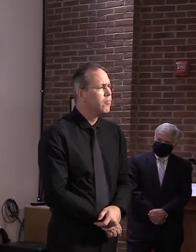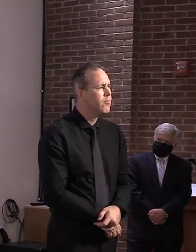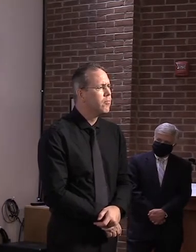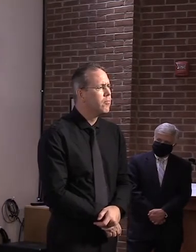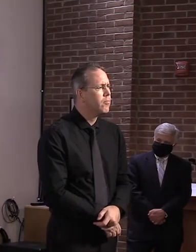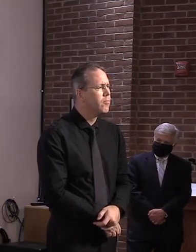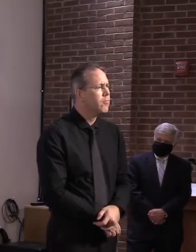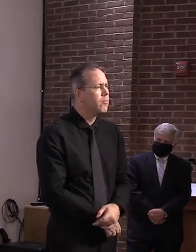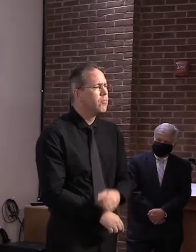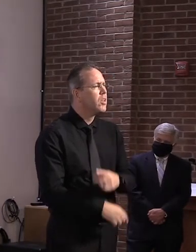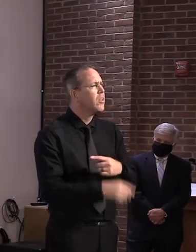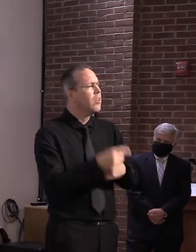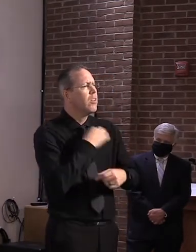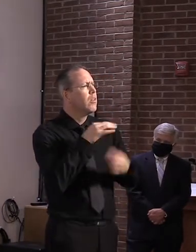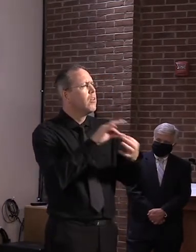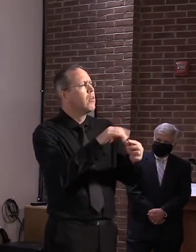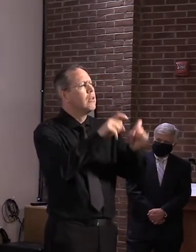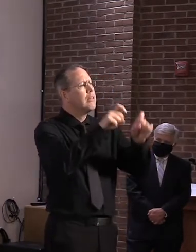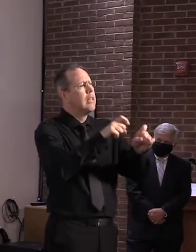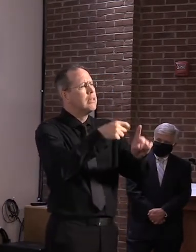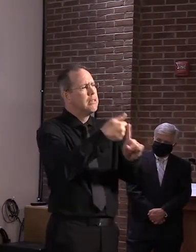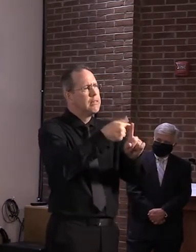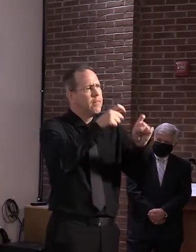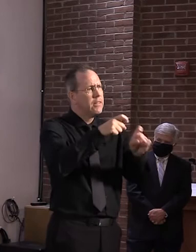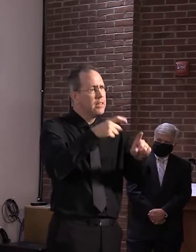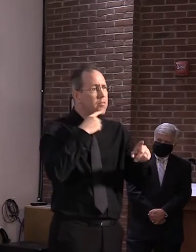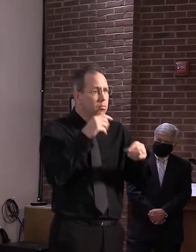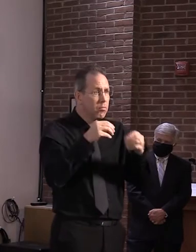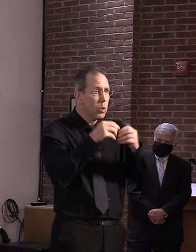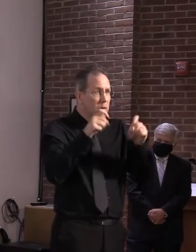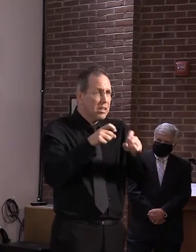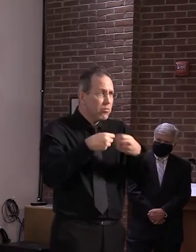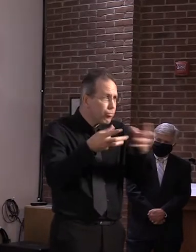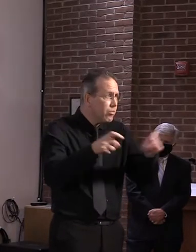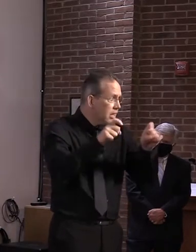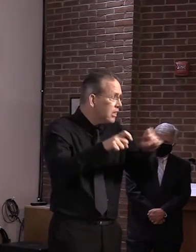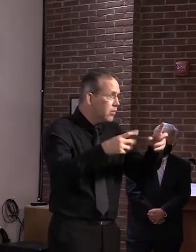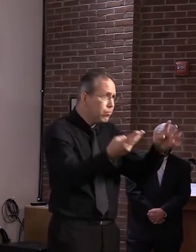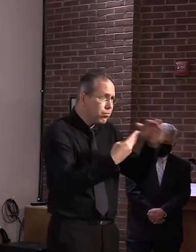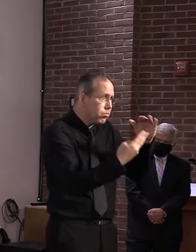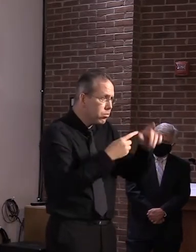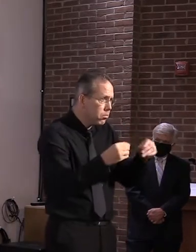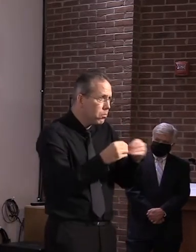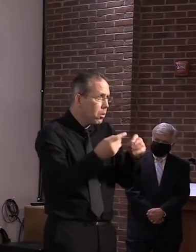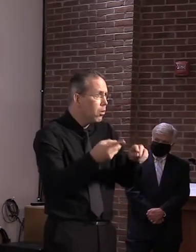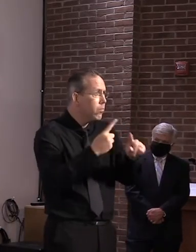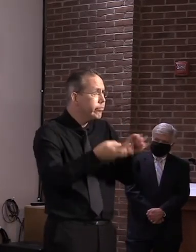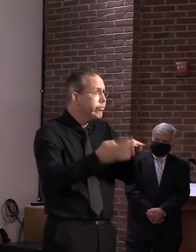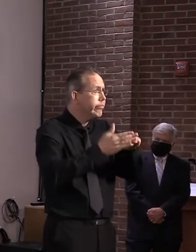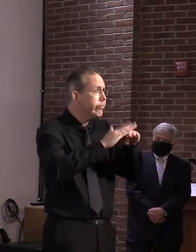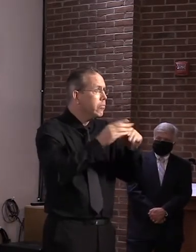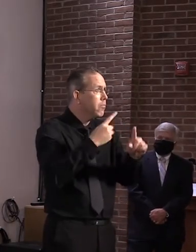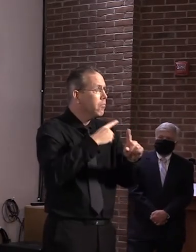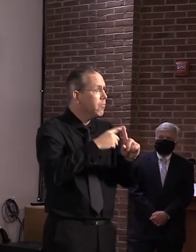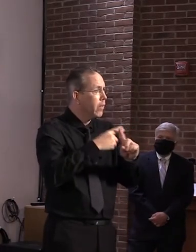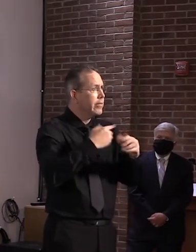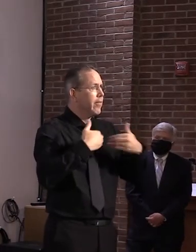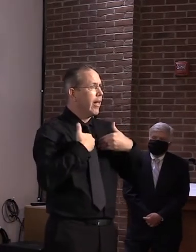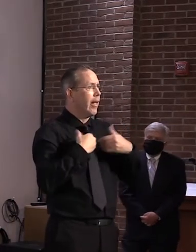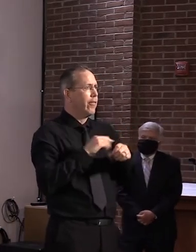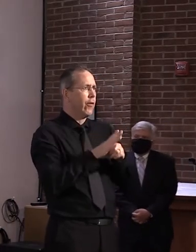they being ramped up if there's a positive test? What's going on there? So in the past, any positive test in a patient or a staff